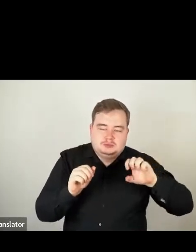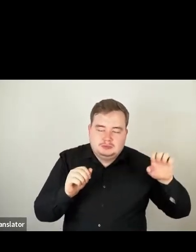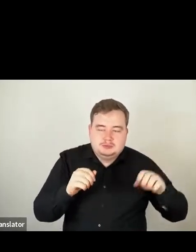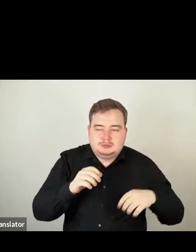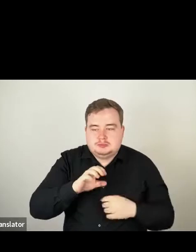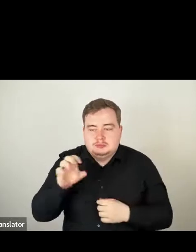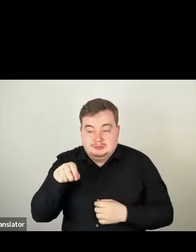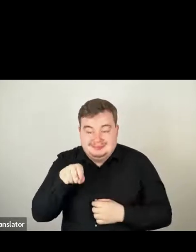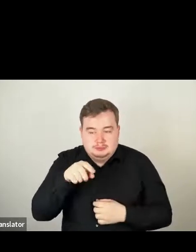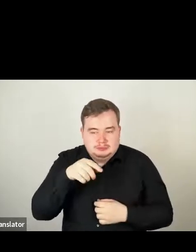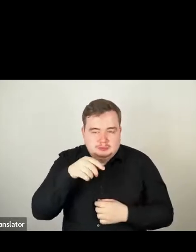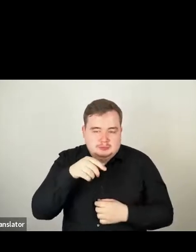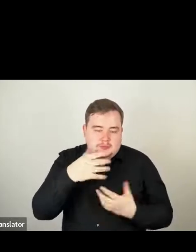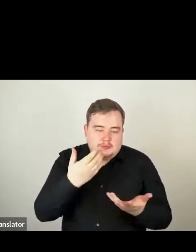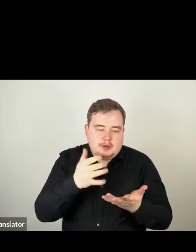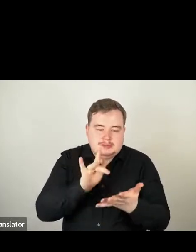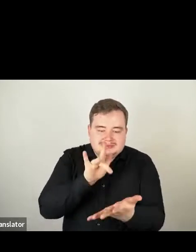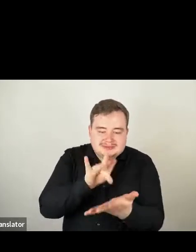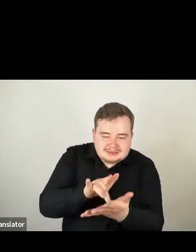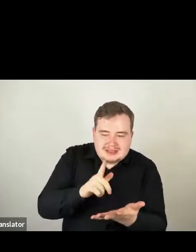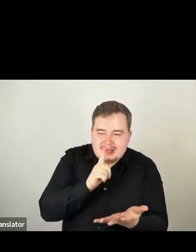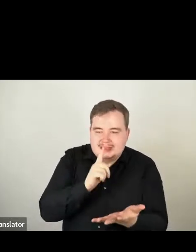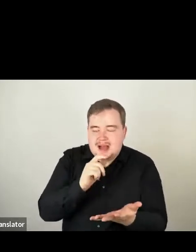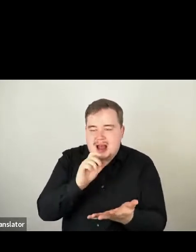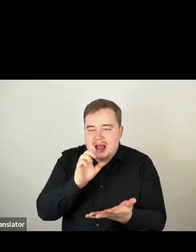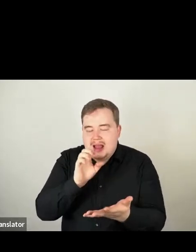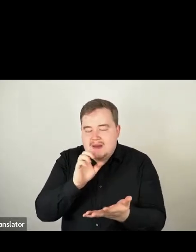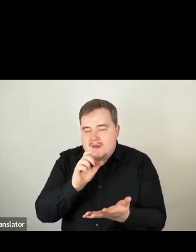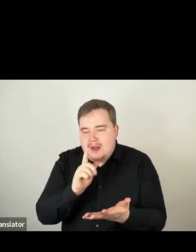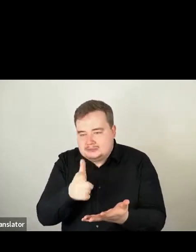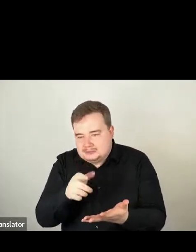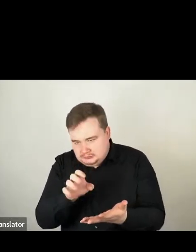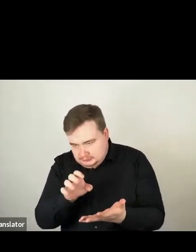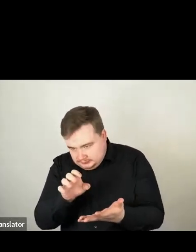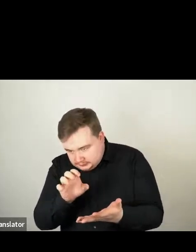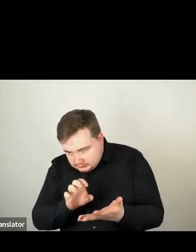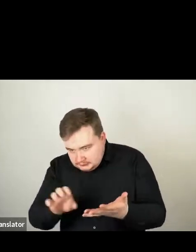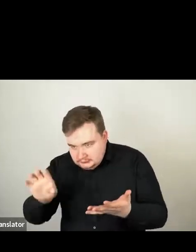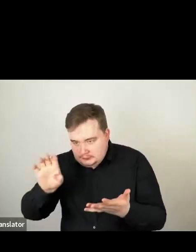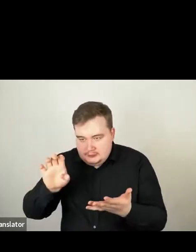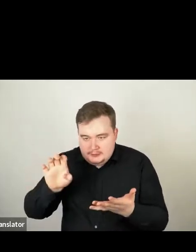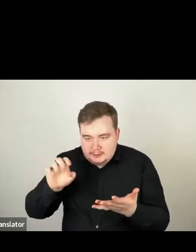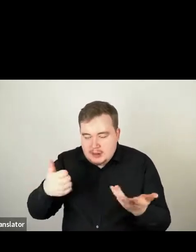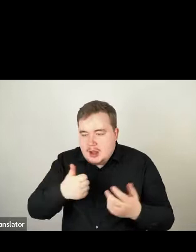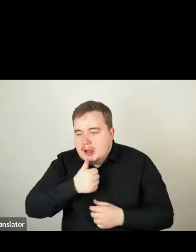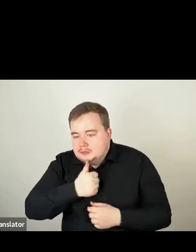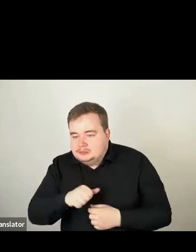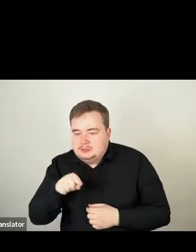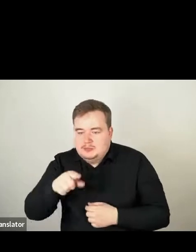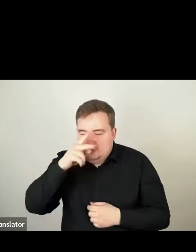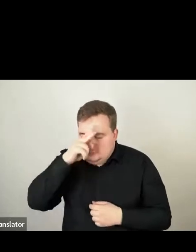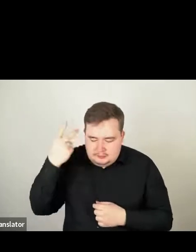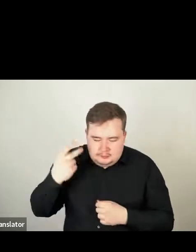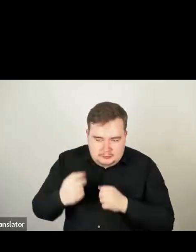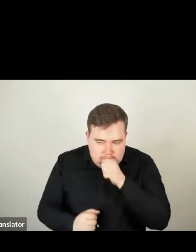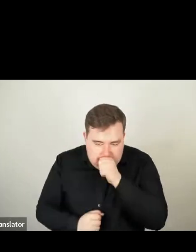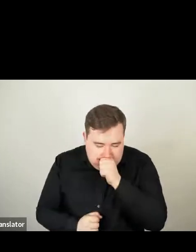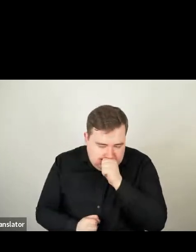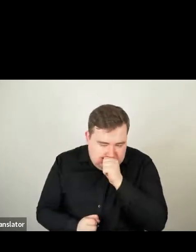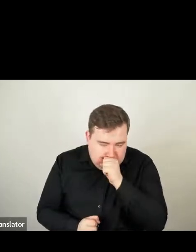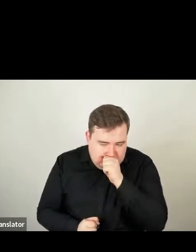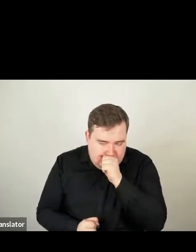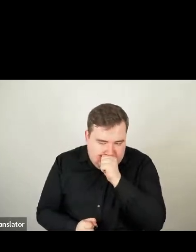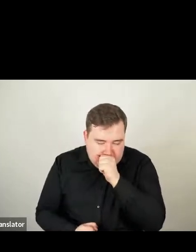we're really looking forward to continue this work in the future. I'll probably conclude here because I'm really looking forward to